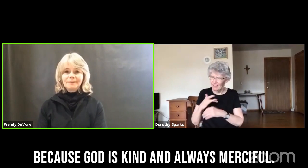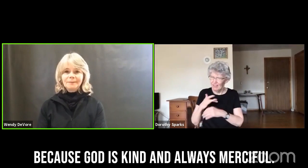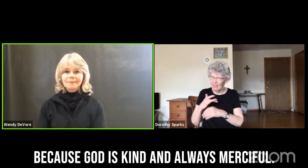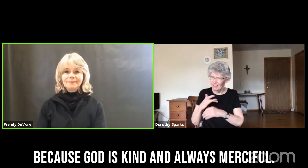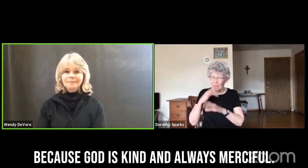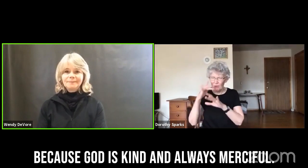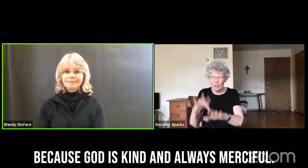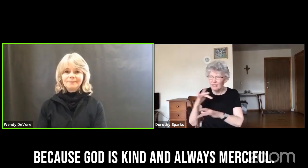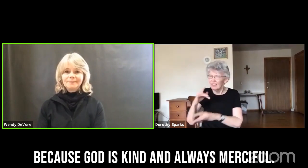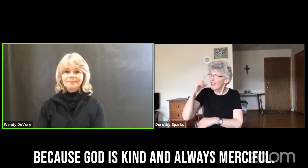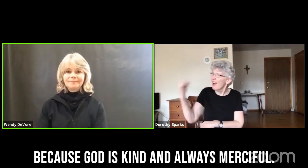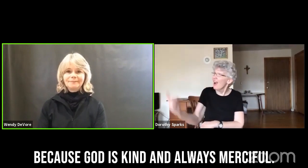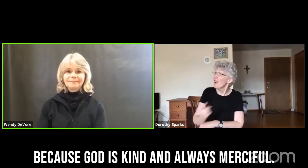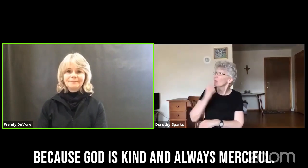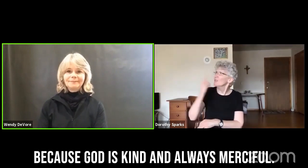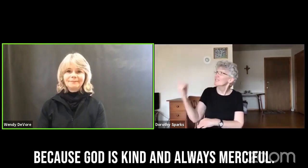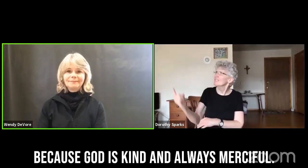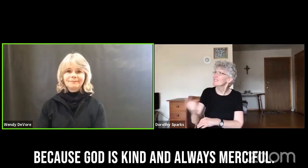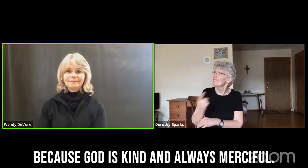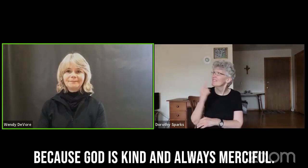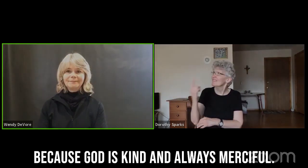merciful.